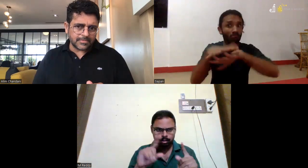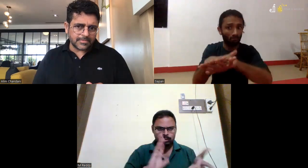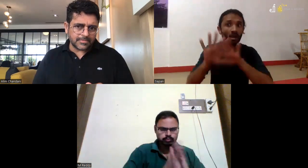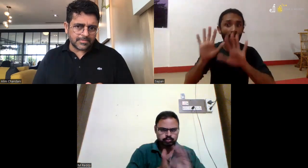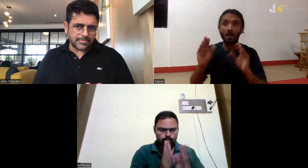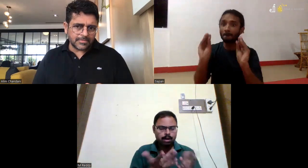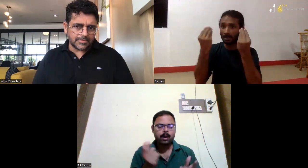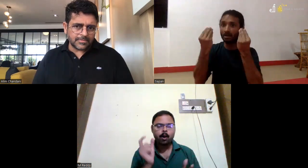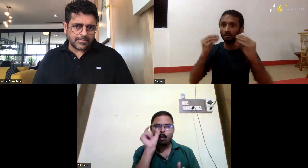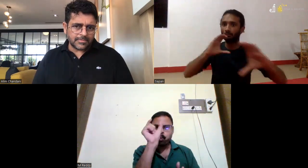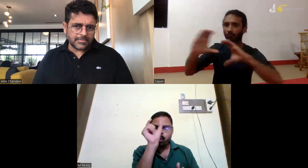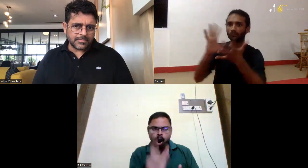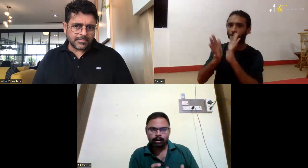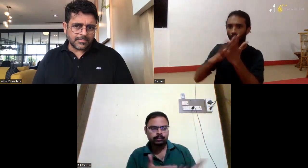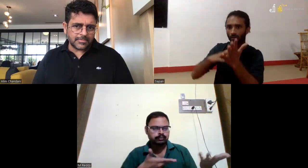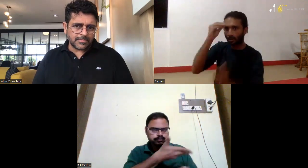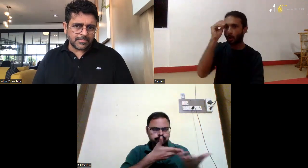So